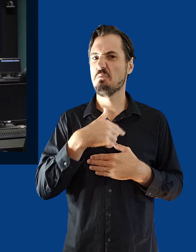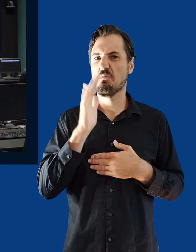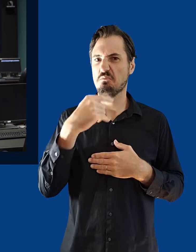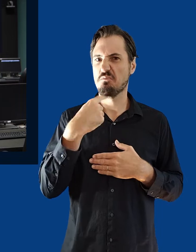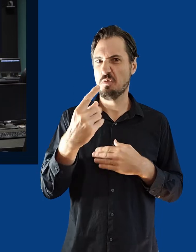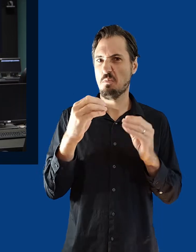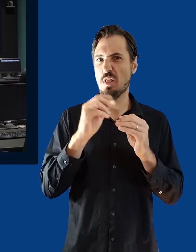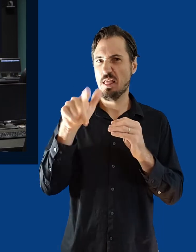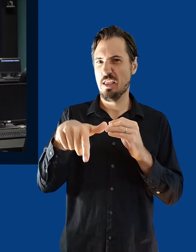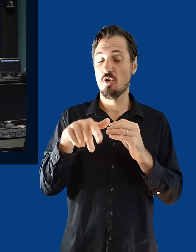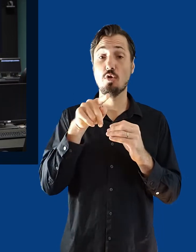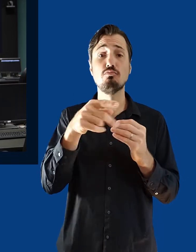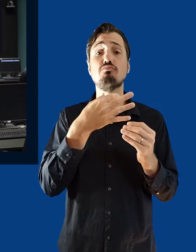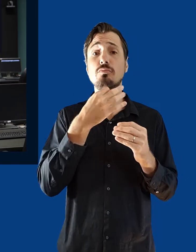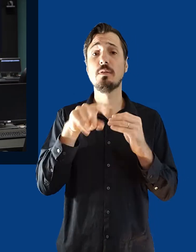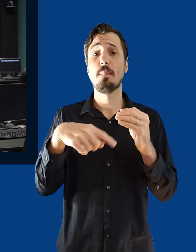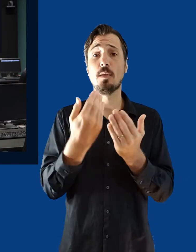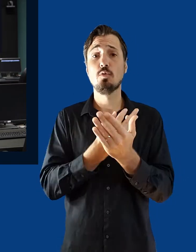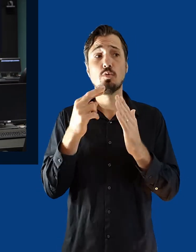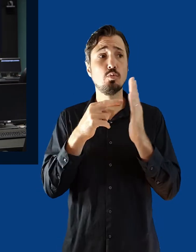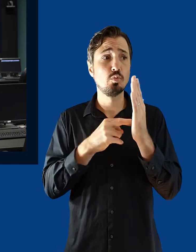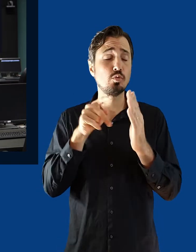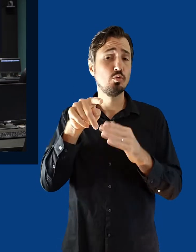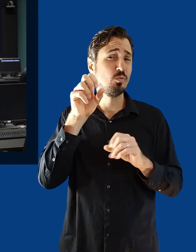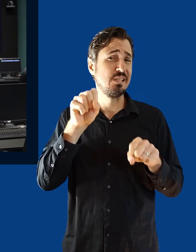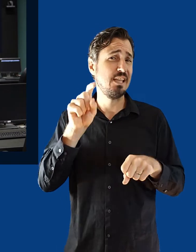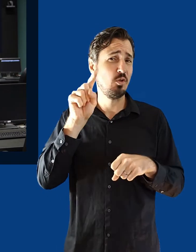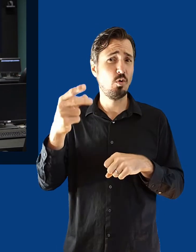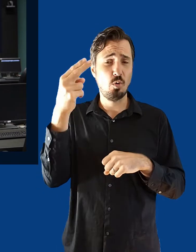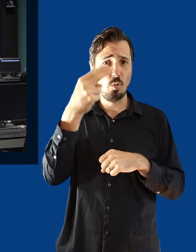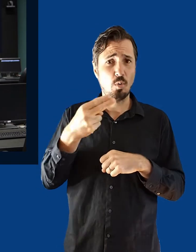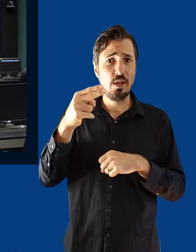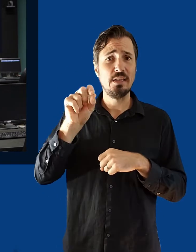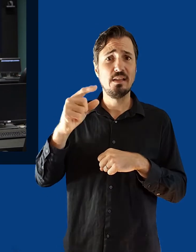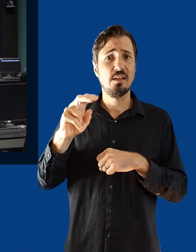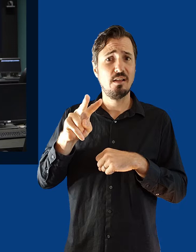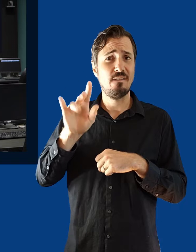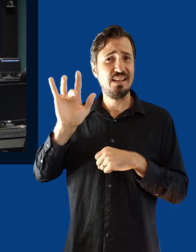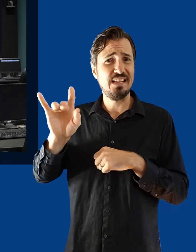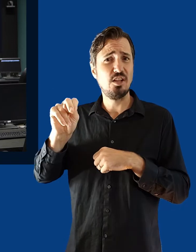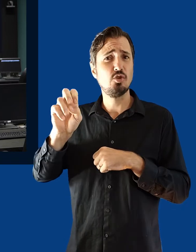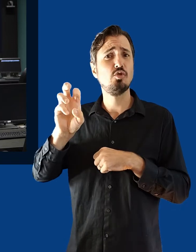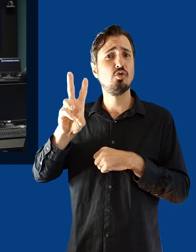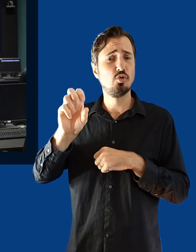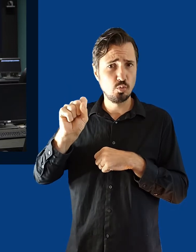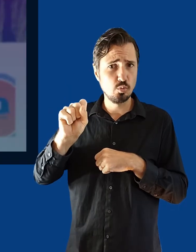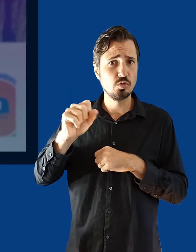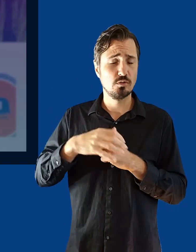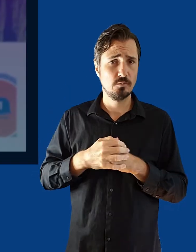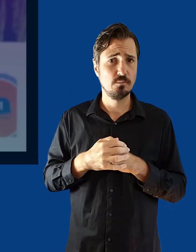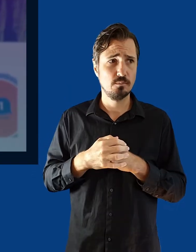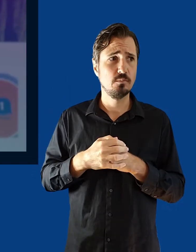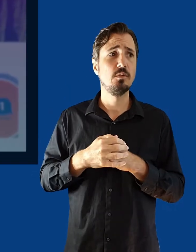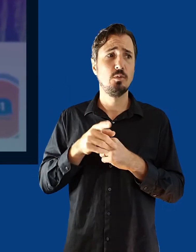governor.hawaii.gov and click on News. It will also be posted to the County of Kauai COVID-19 website